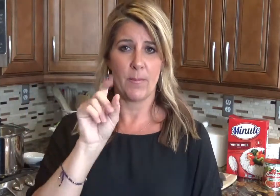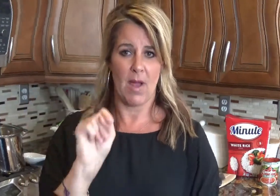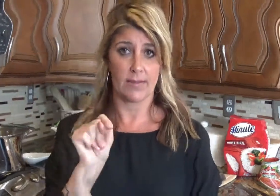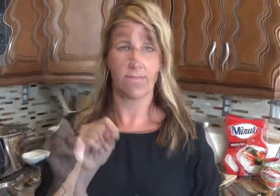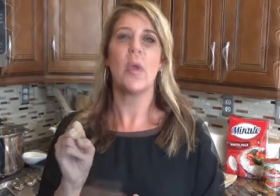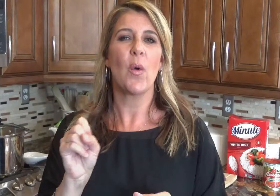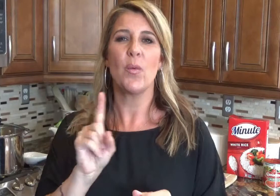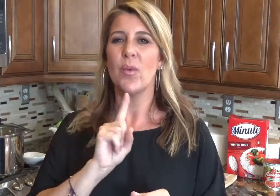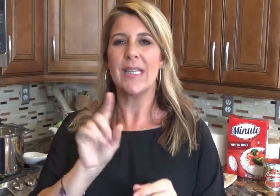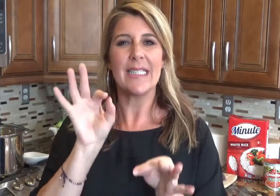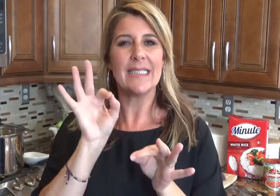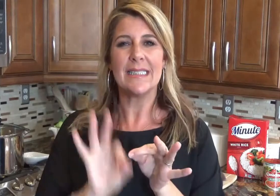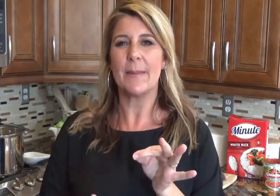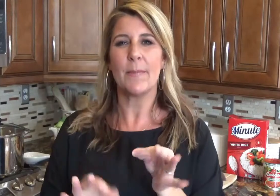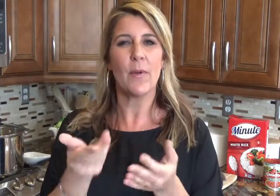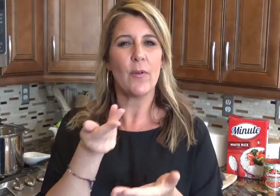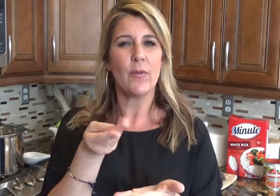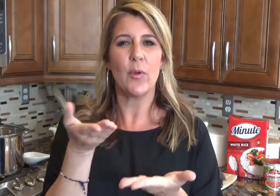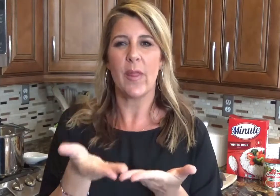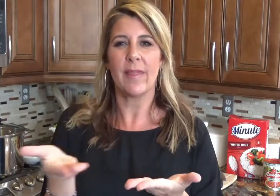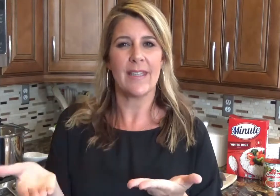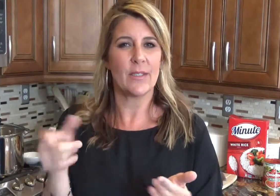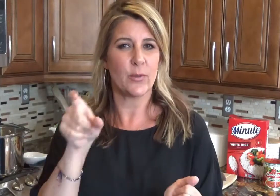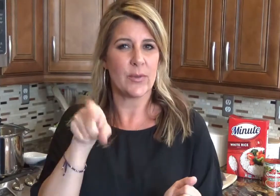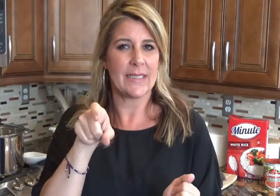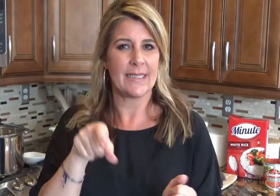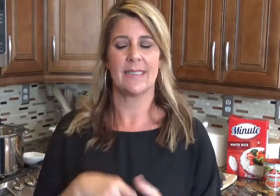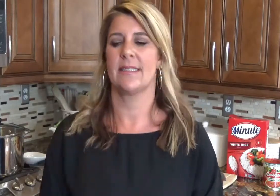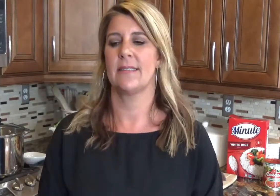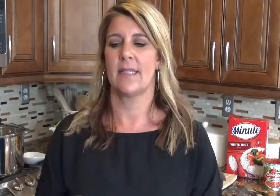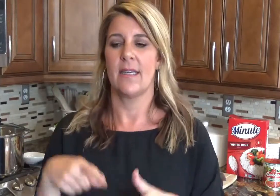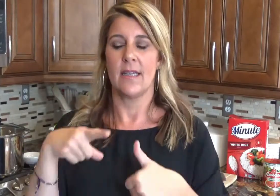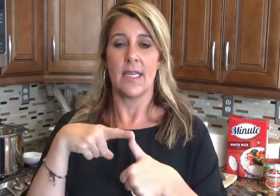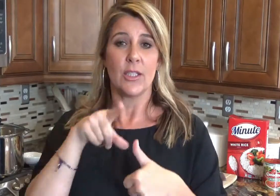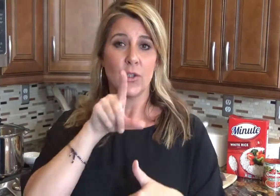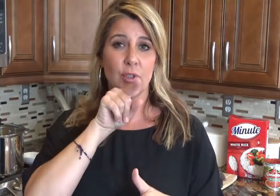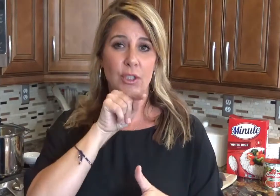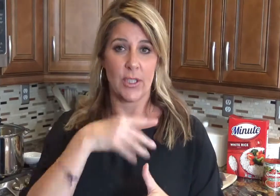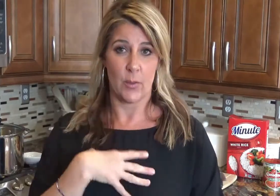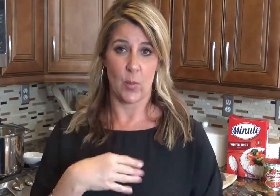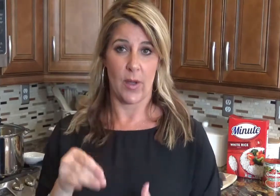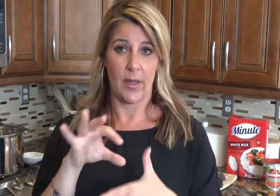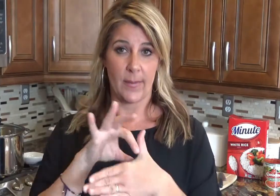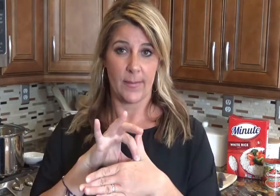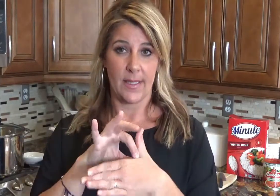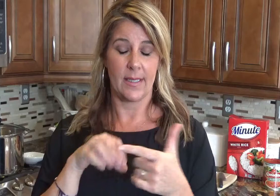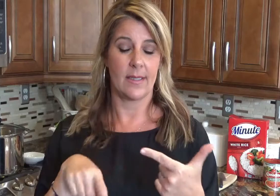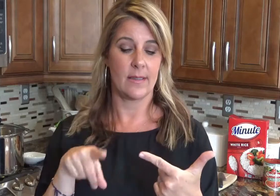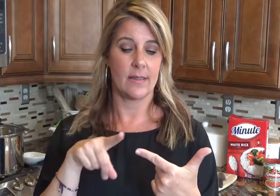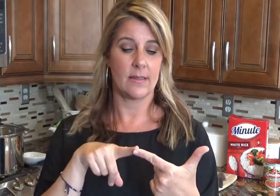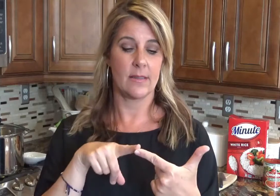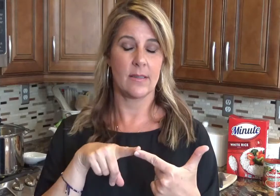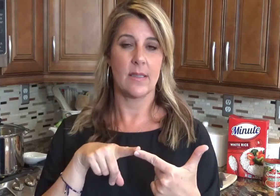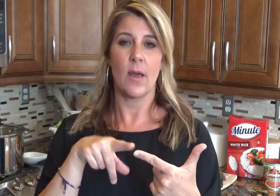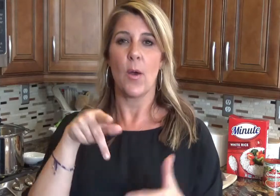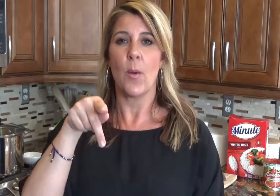going to go into one pot. And really, it's simple. You just need a few ingredients. You need chicken breast,